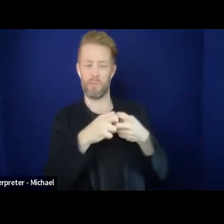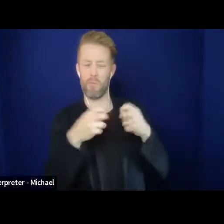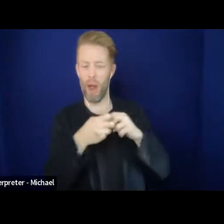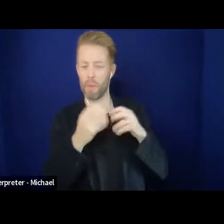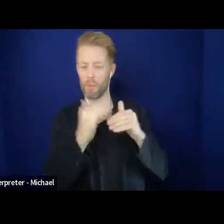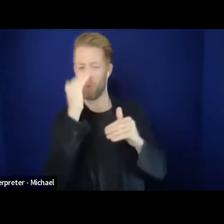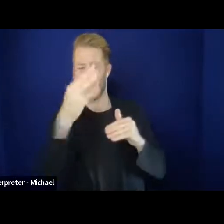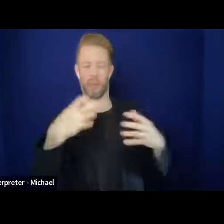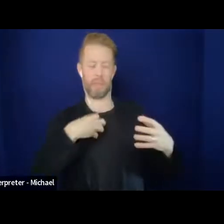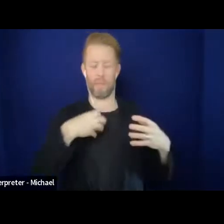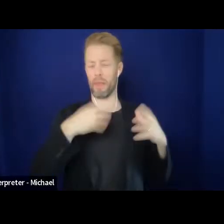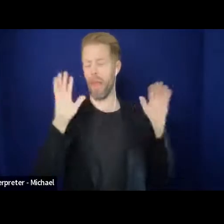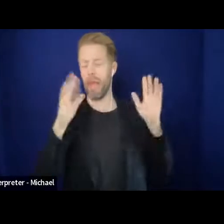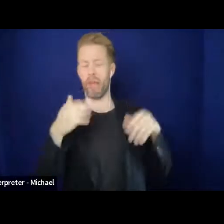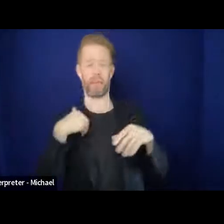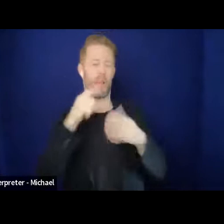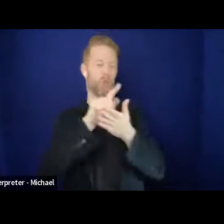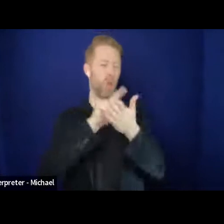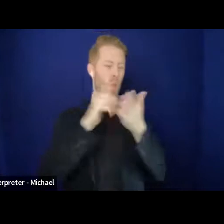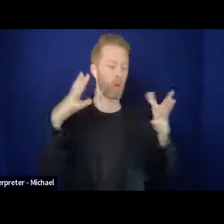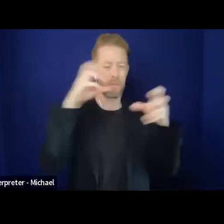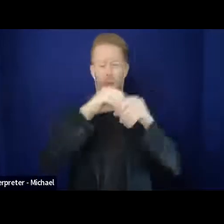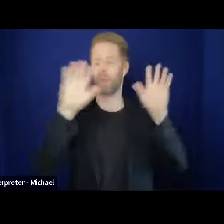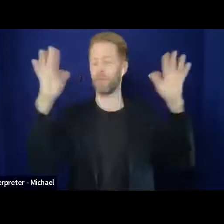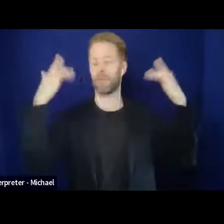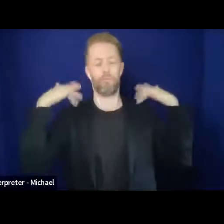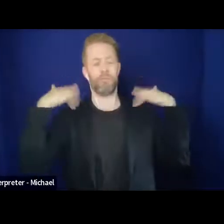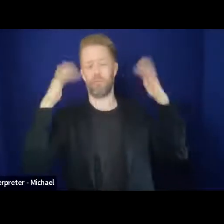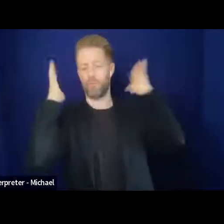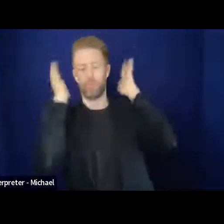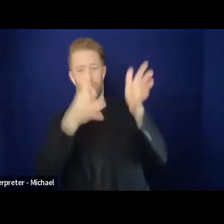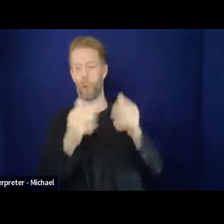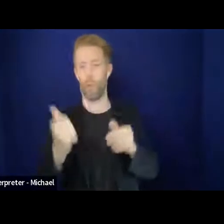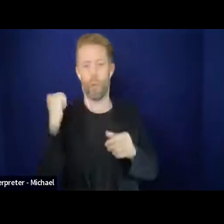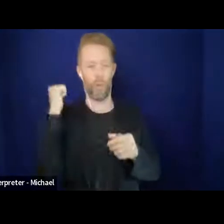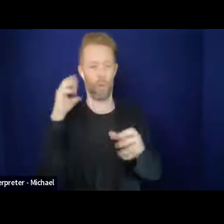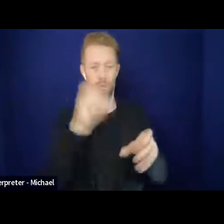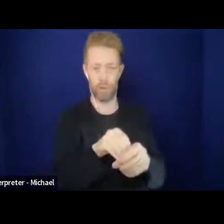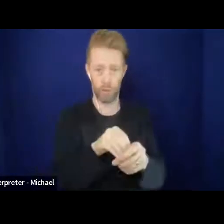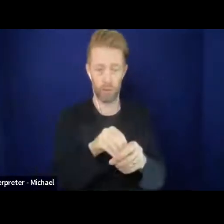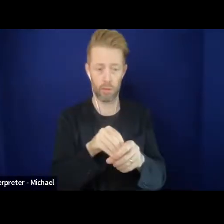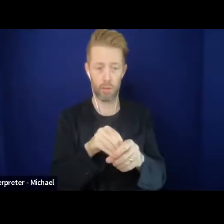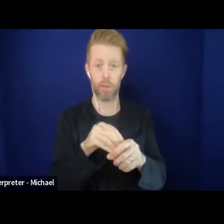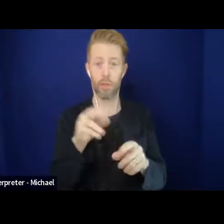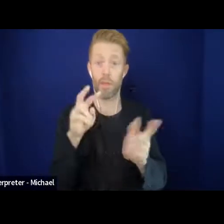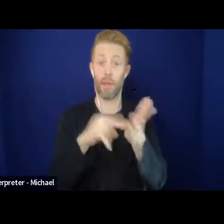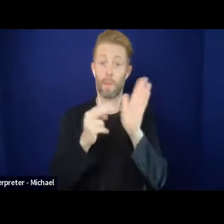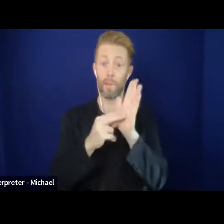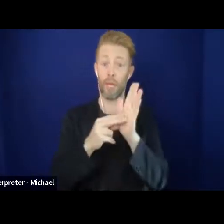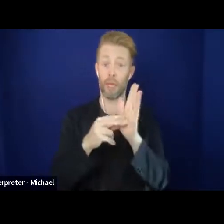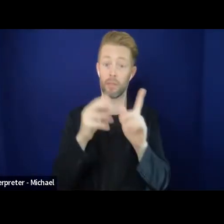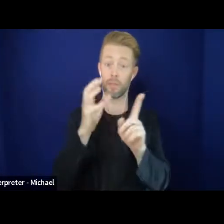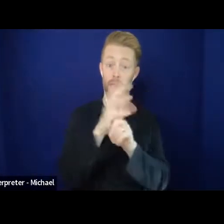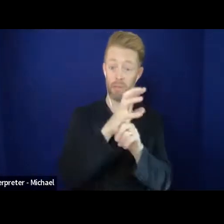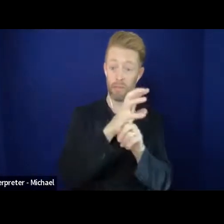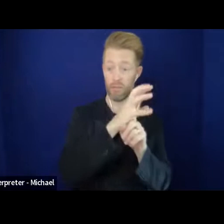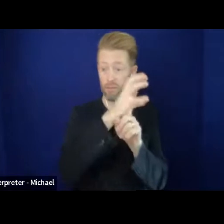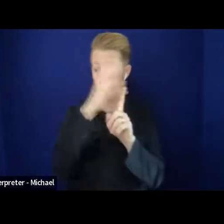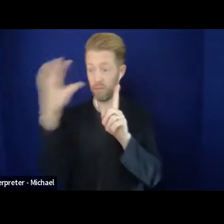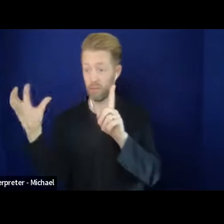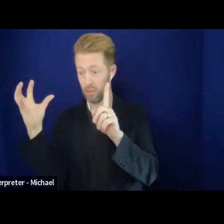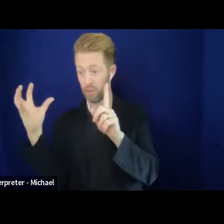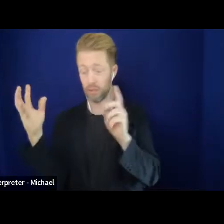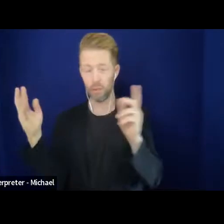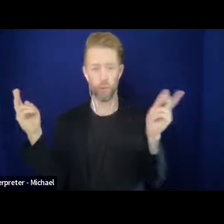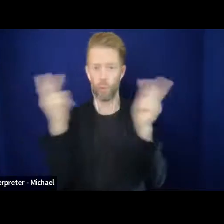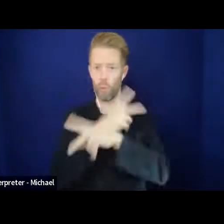again, it leaves someone vulnerable who started out vulnerable, even in a more vulnerable situation, when they can't find someone